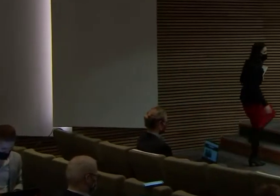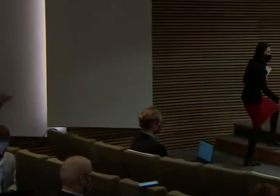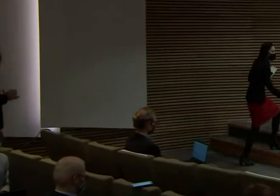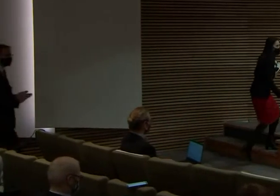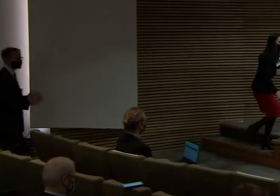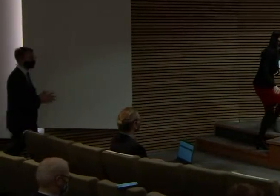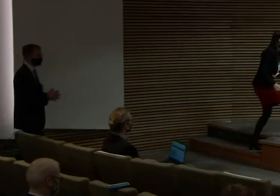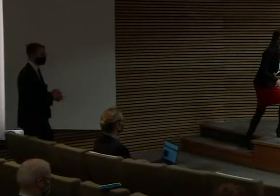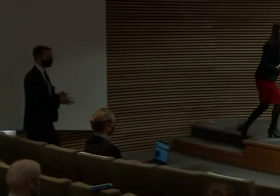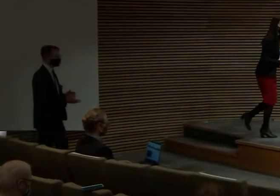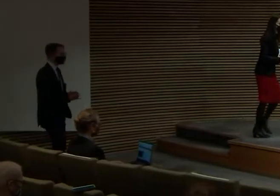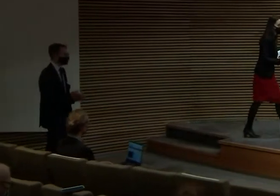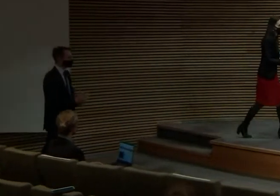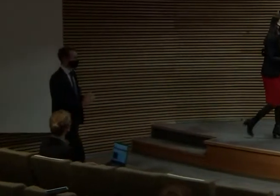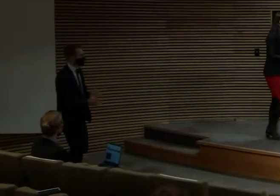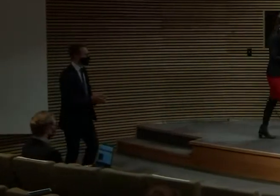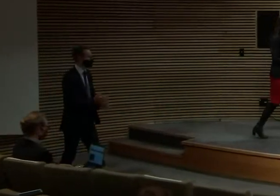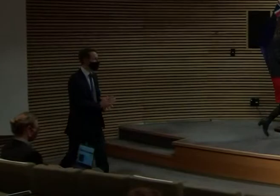the supply.